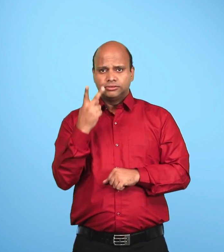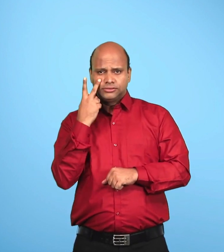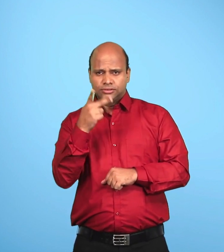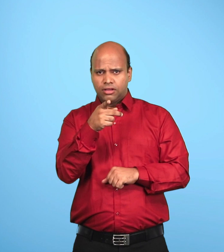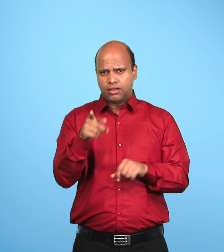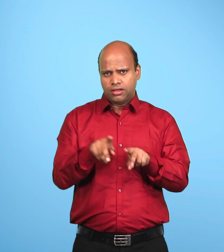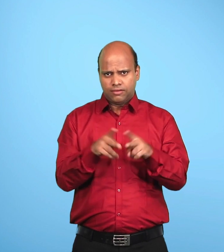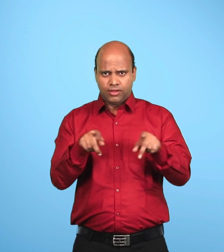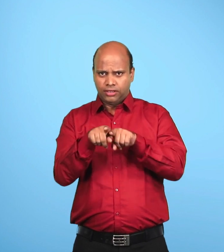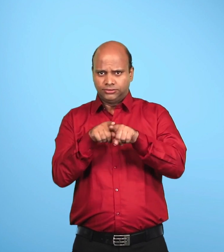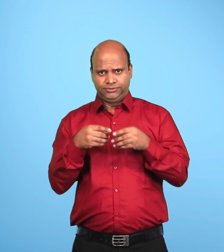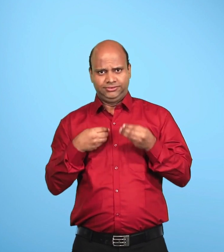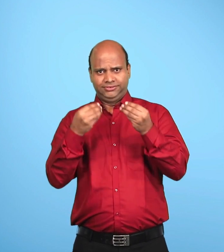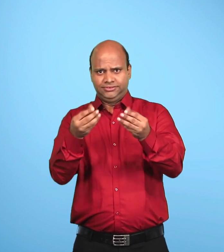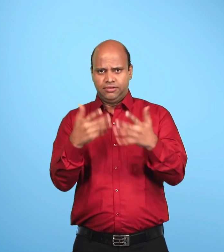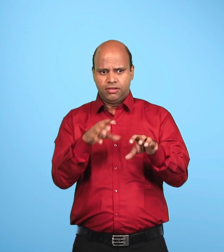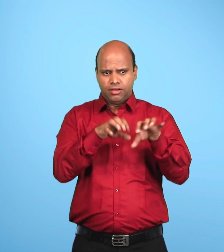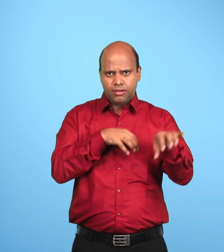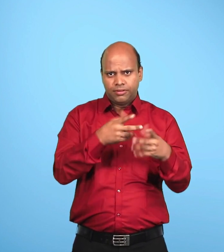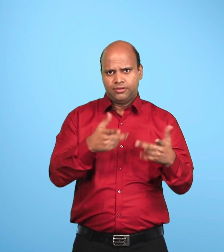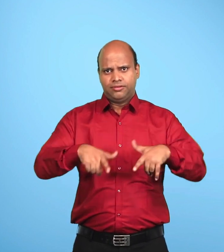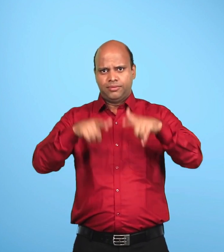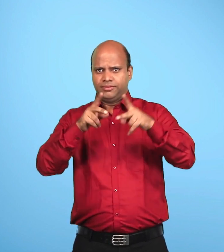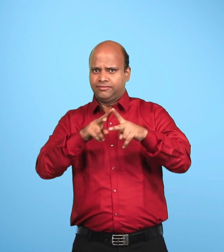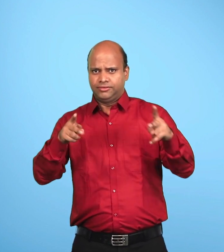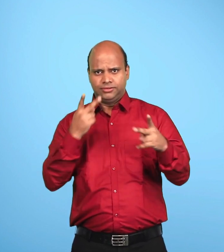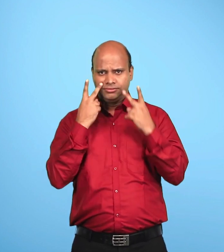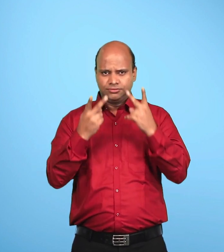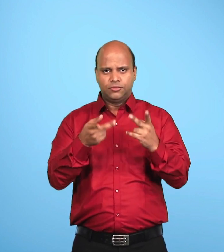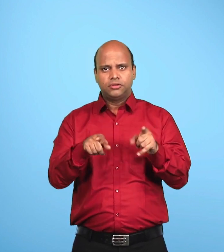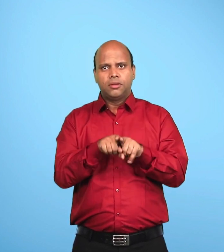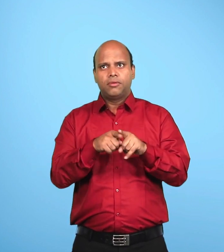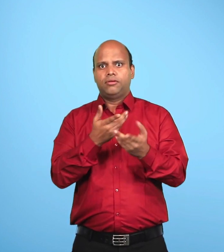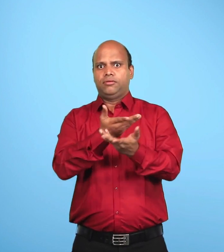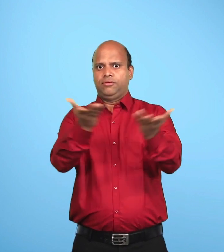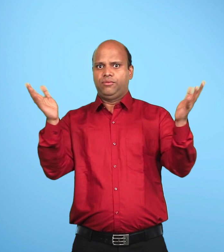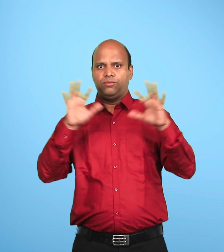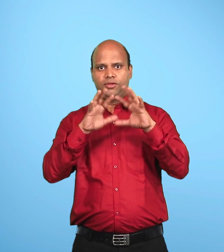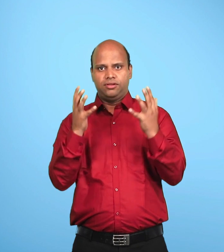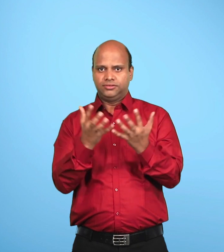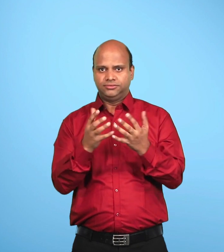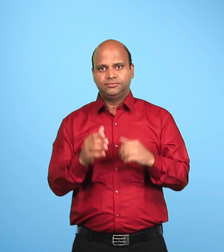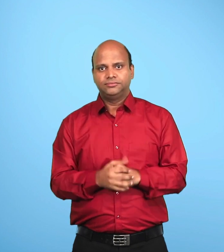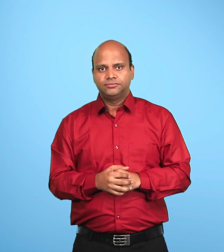We have taken only 2 examples from a very wide variety of animals and plants that live on the